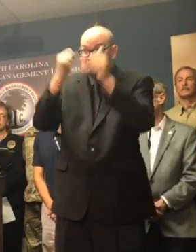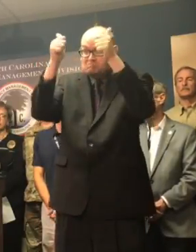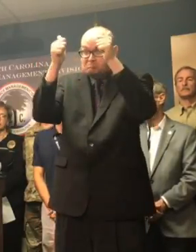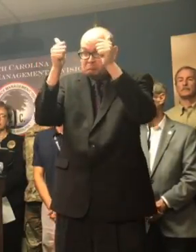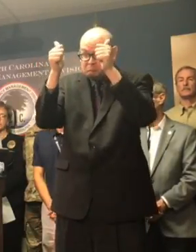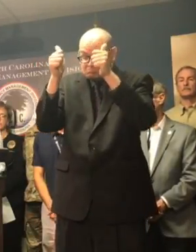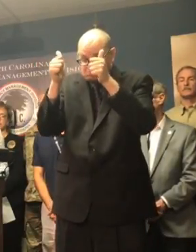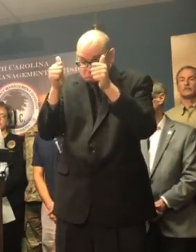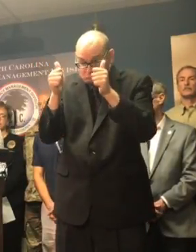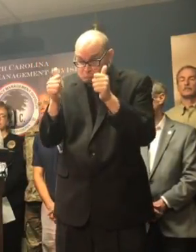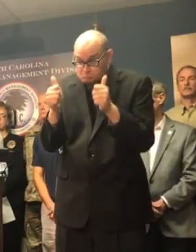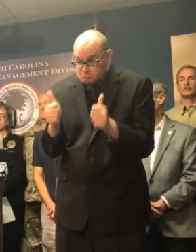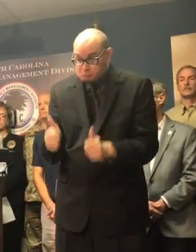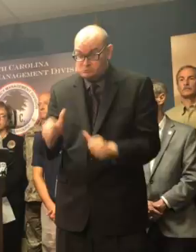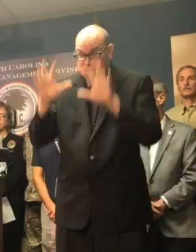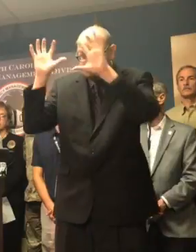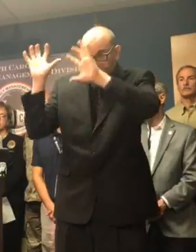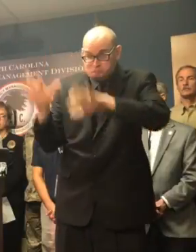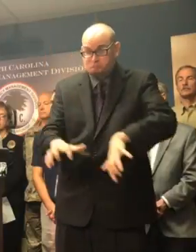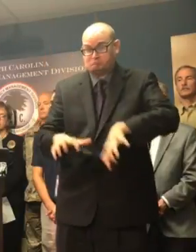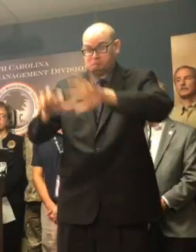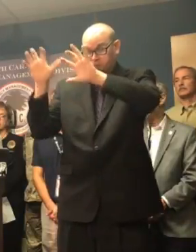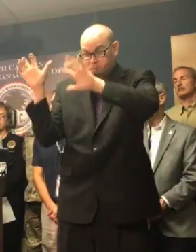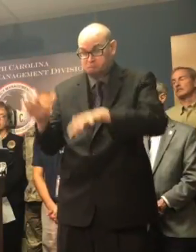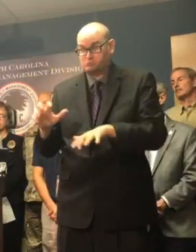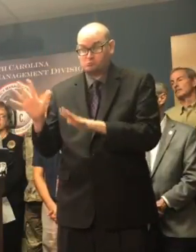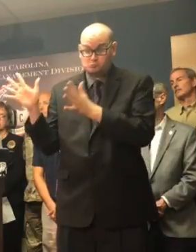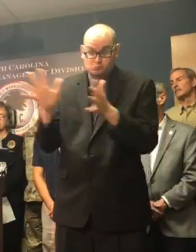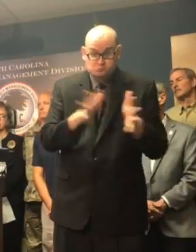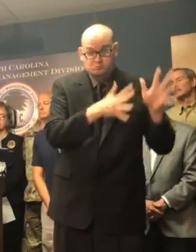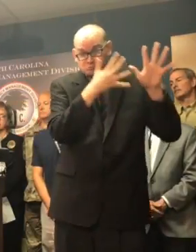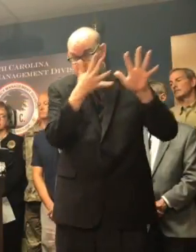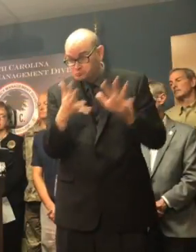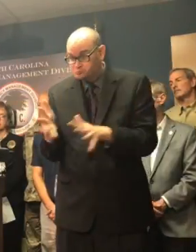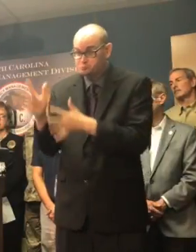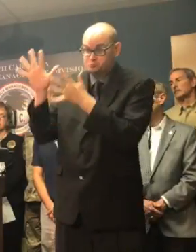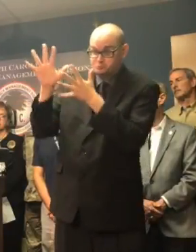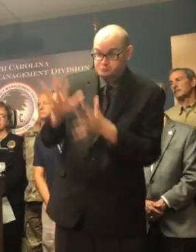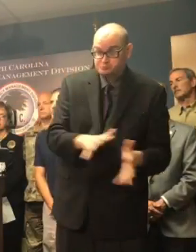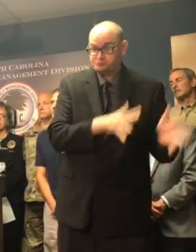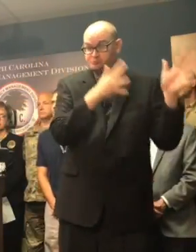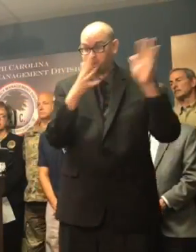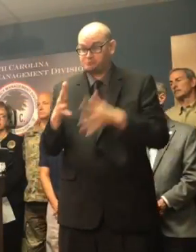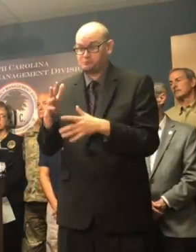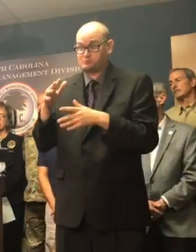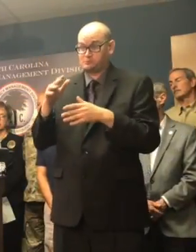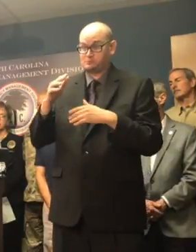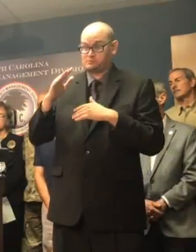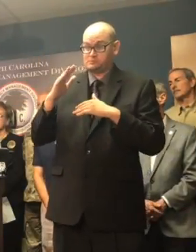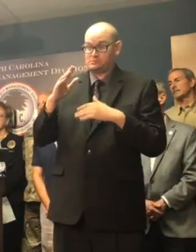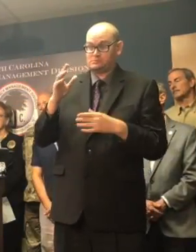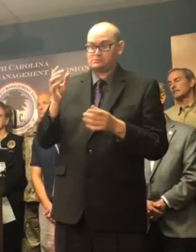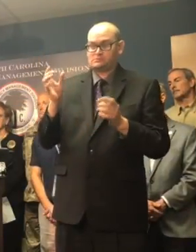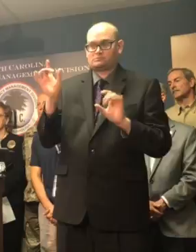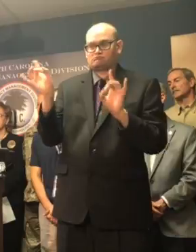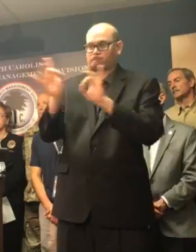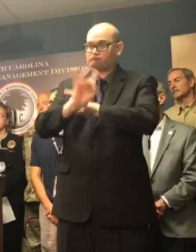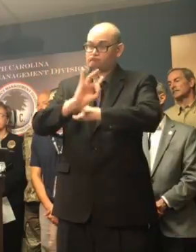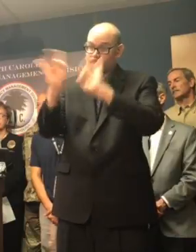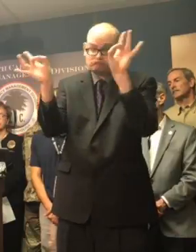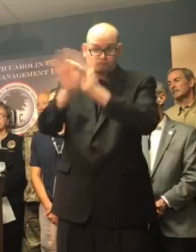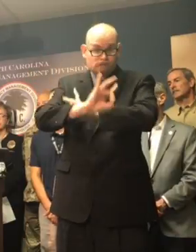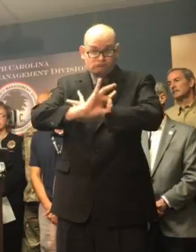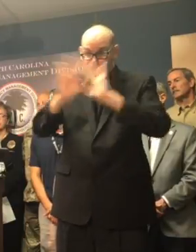are worse. Please don't find any excuses to do this. There is no excuse to risk your life. There's no excuse to risk the life